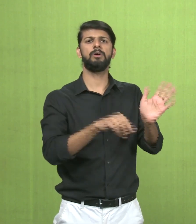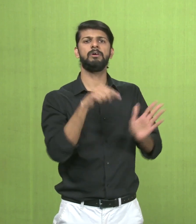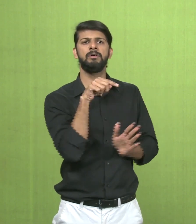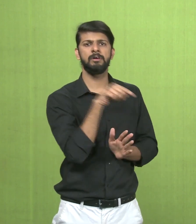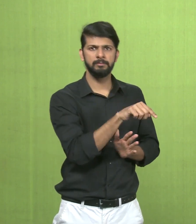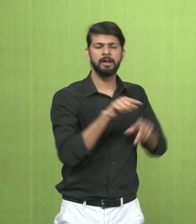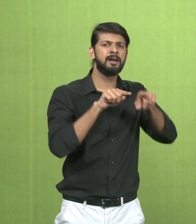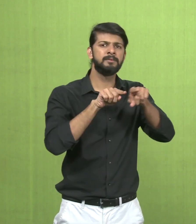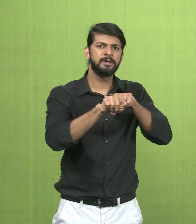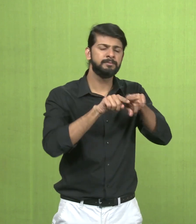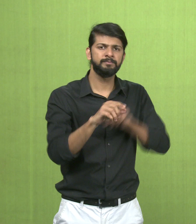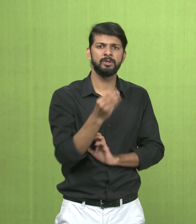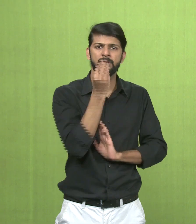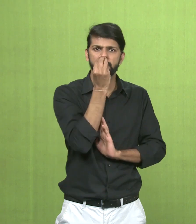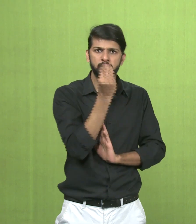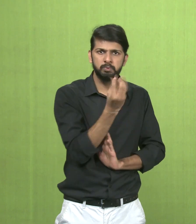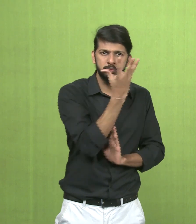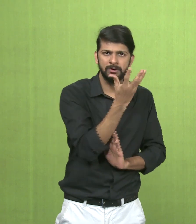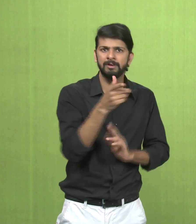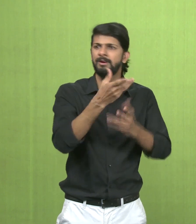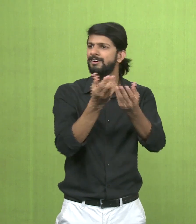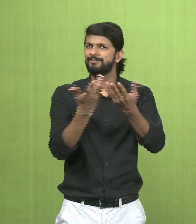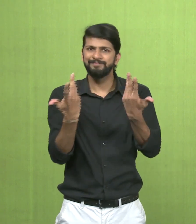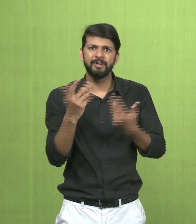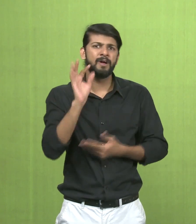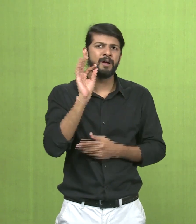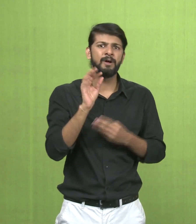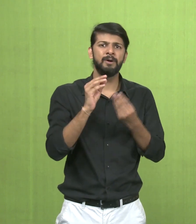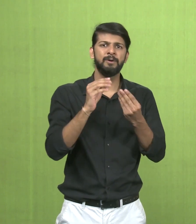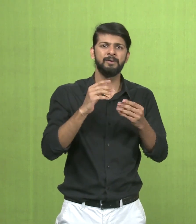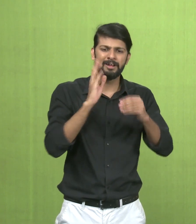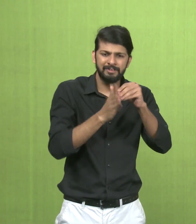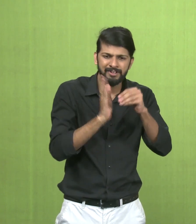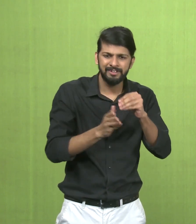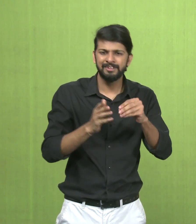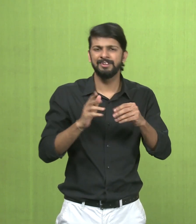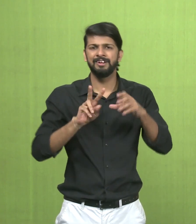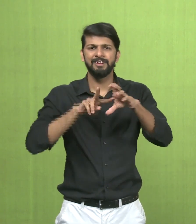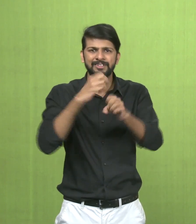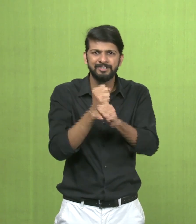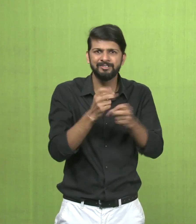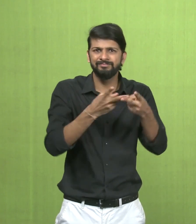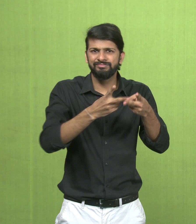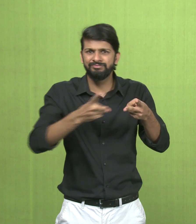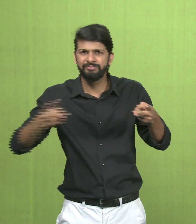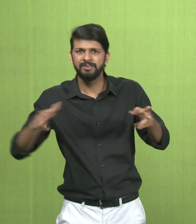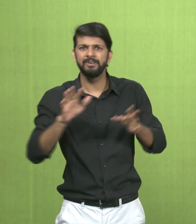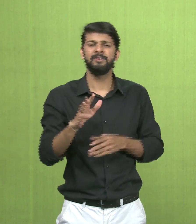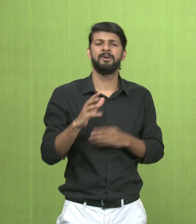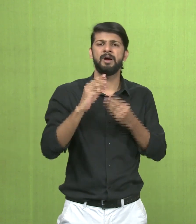Answers. First answer, natural objects like flowers, vegetables, fruits, etc.